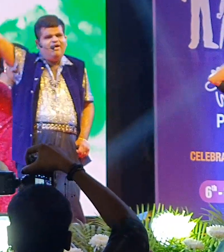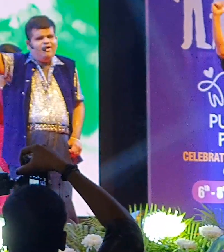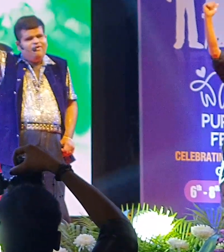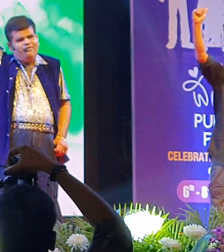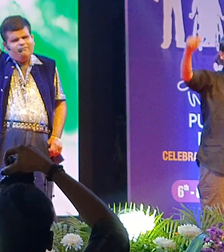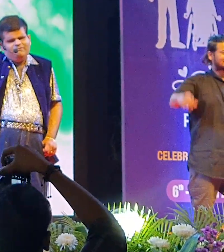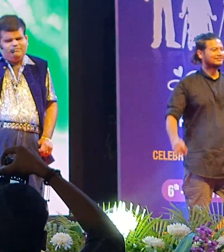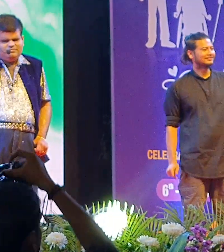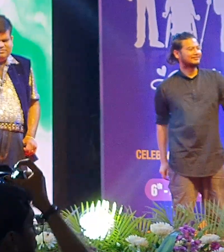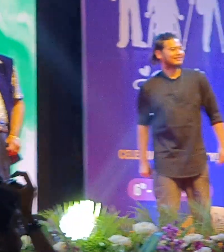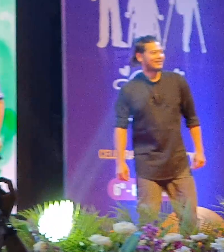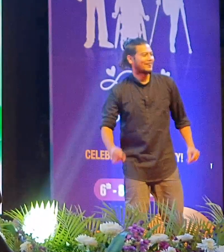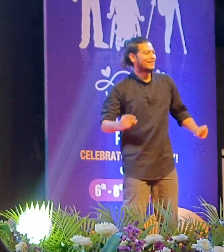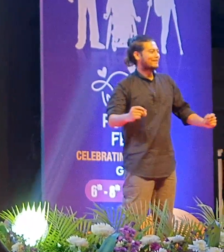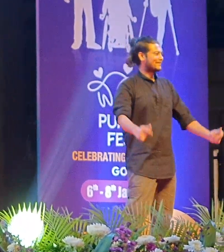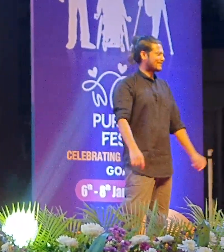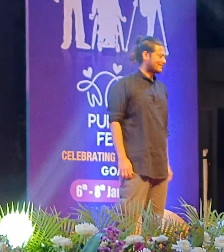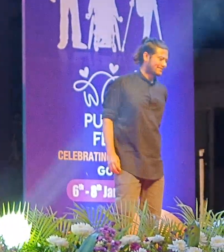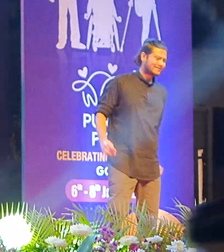jai ho,